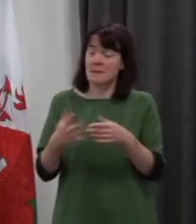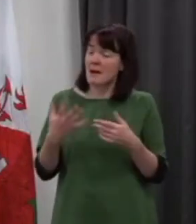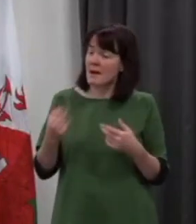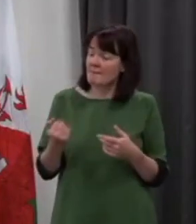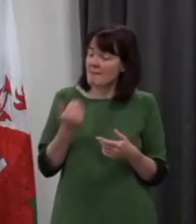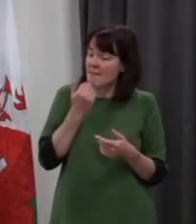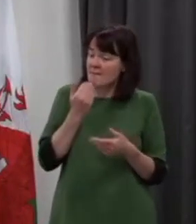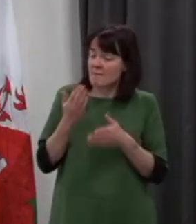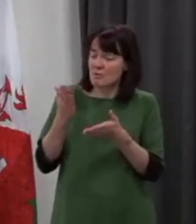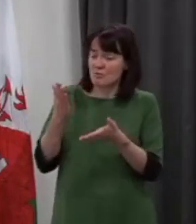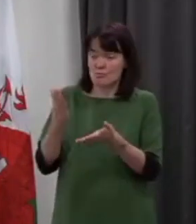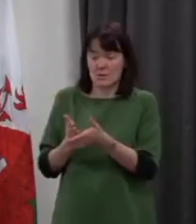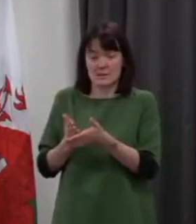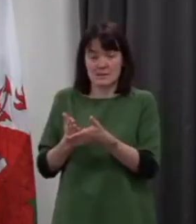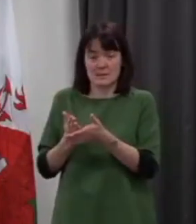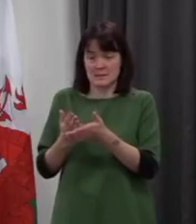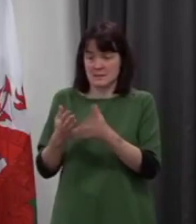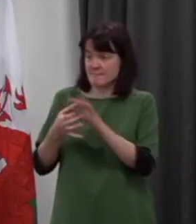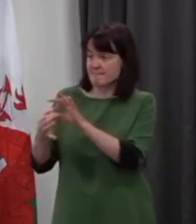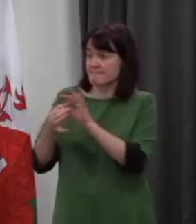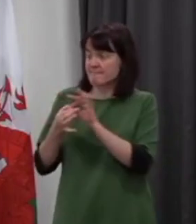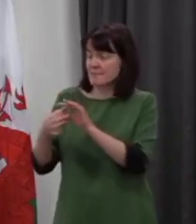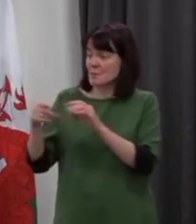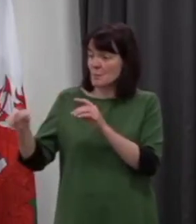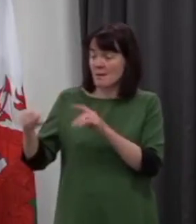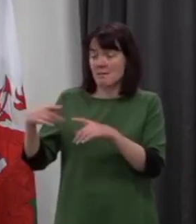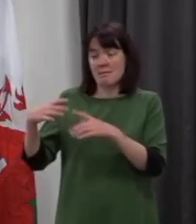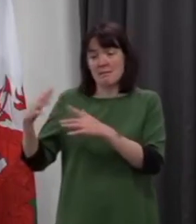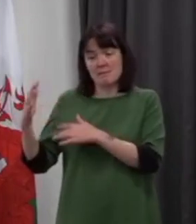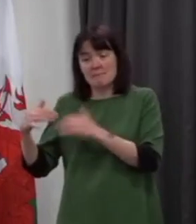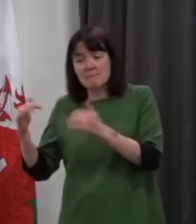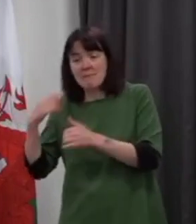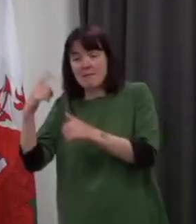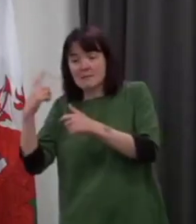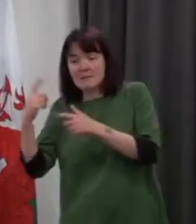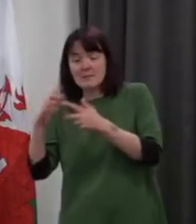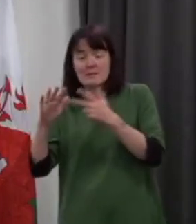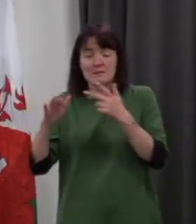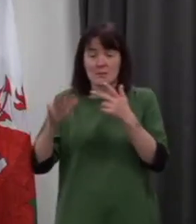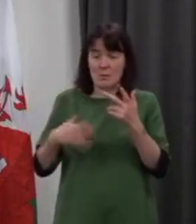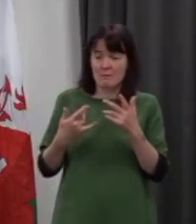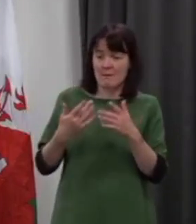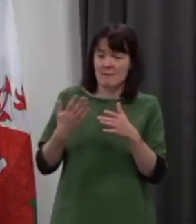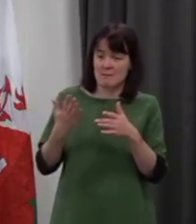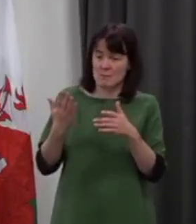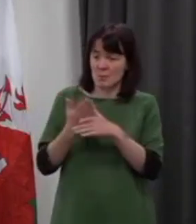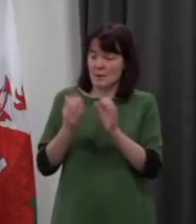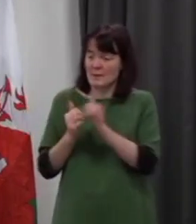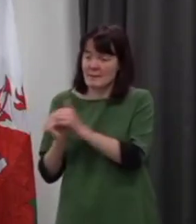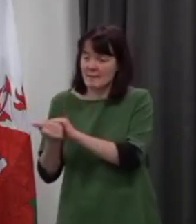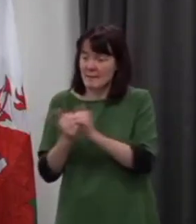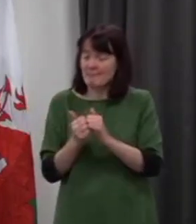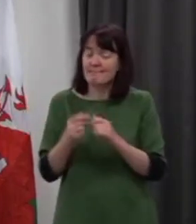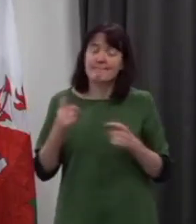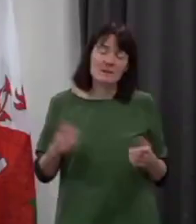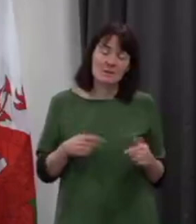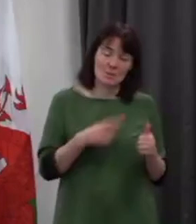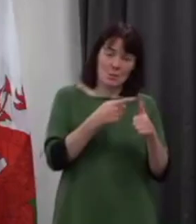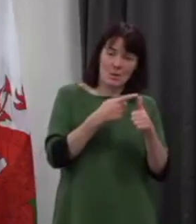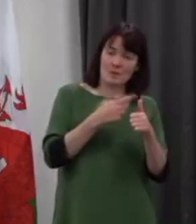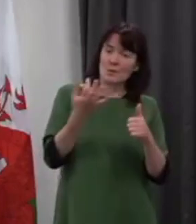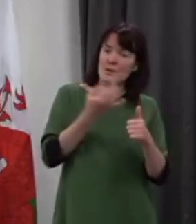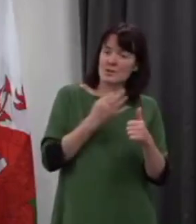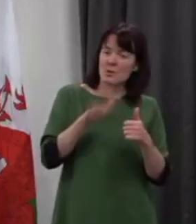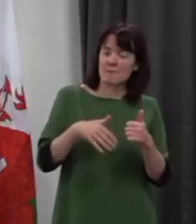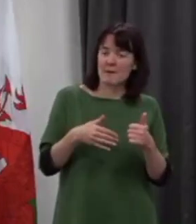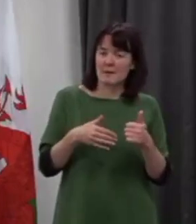fair allocation to Wales in the months to come. I think there's a couple of different points to make. One is about resources. So you've already seen